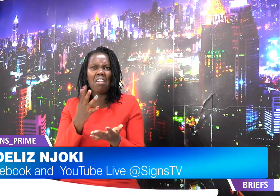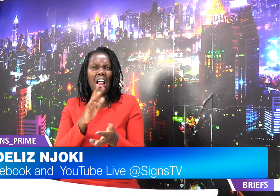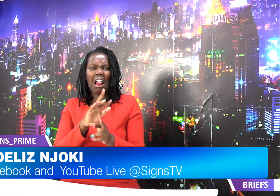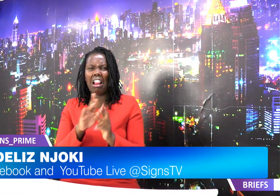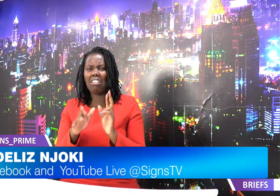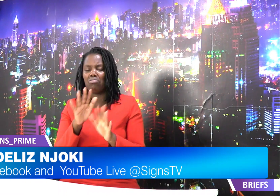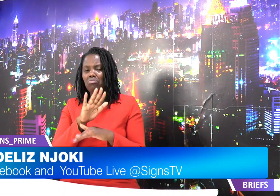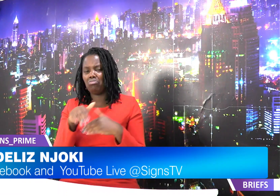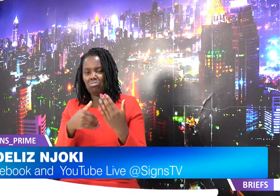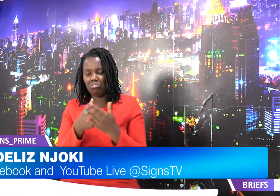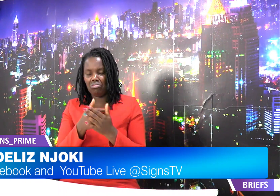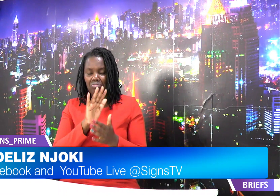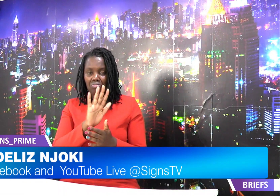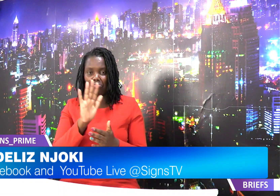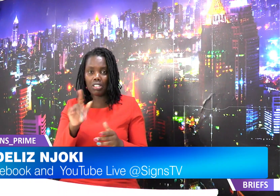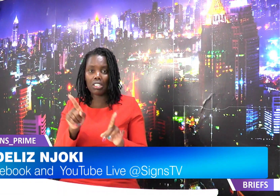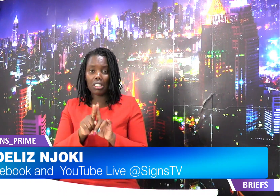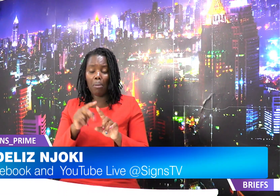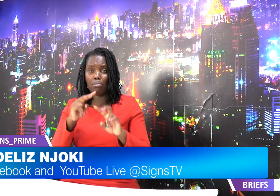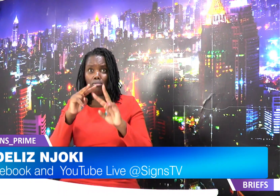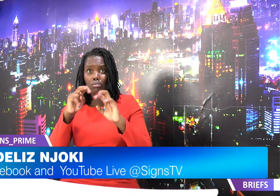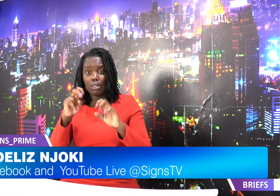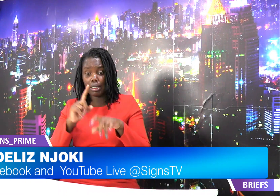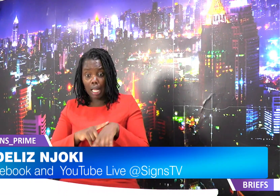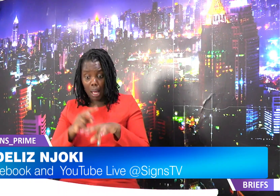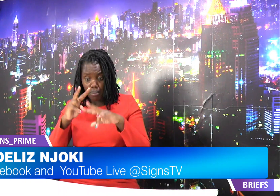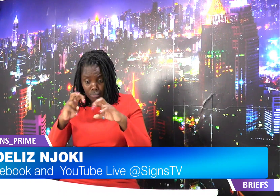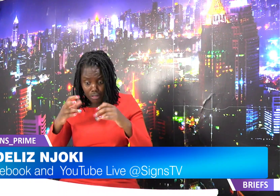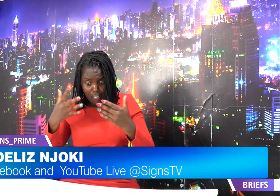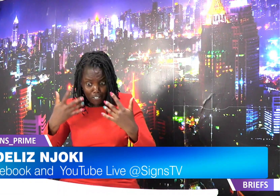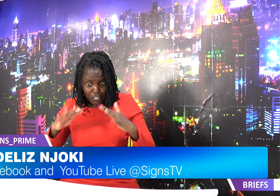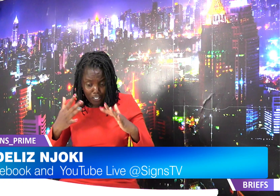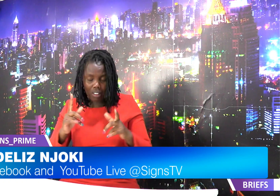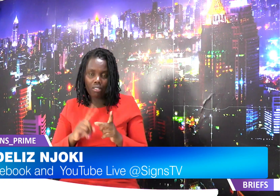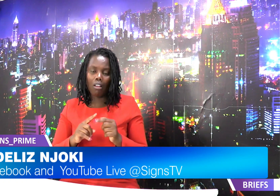ones once the investigation is complete.